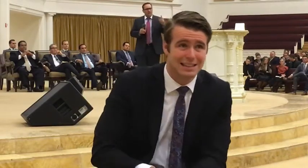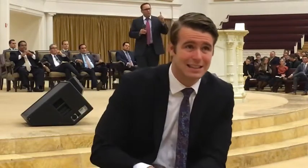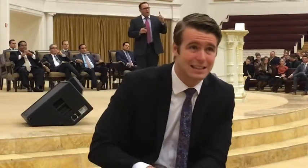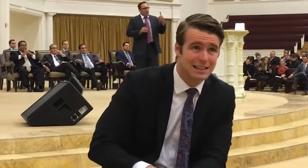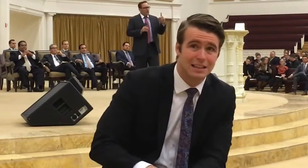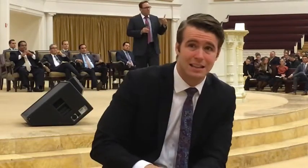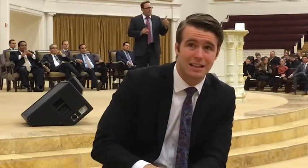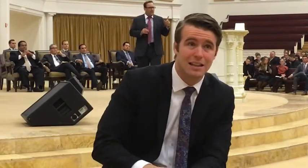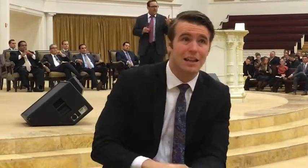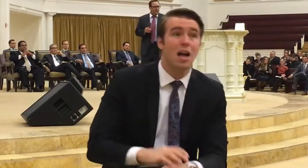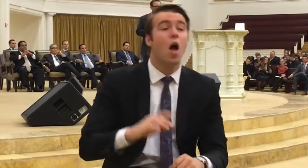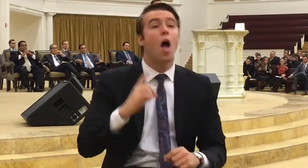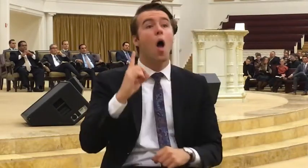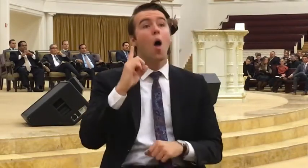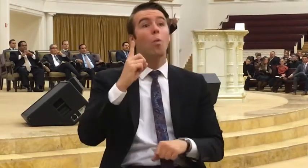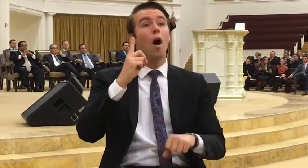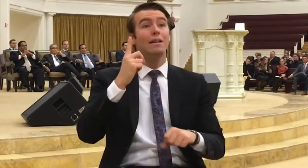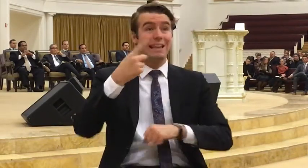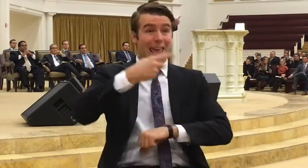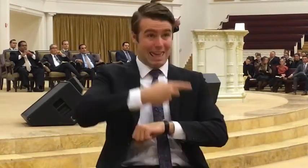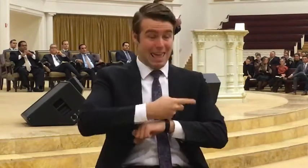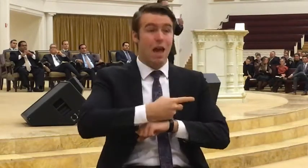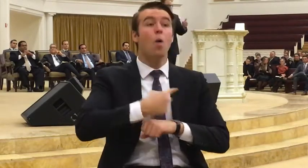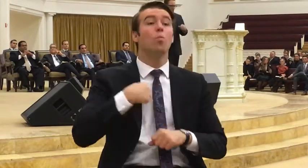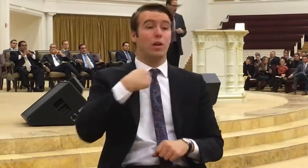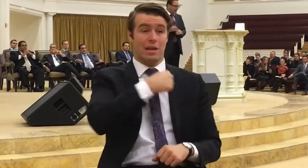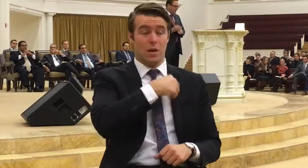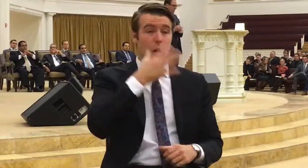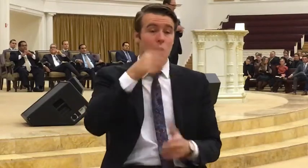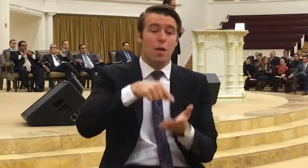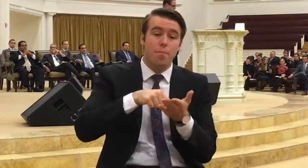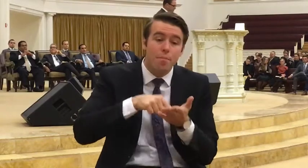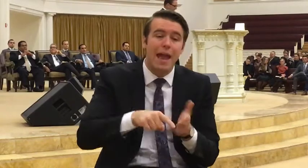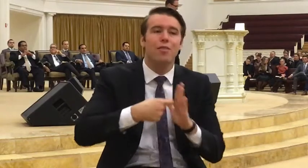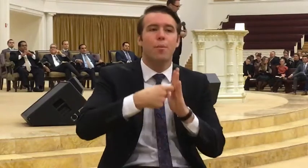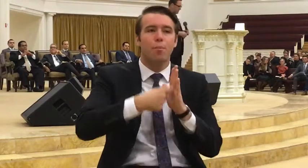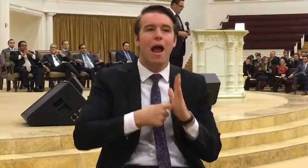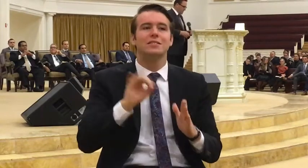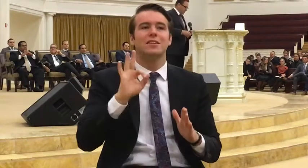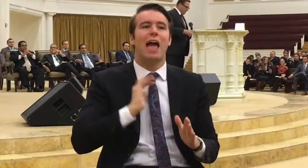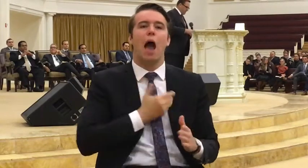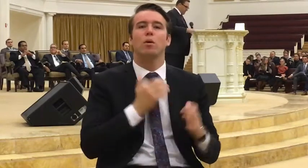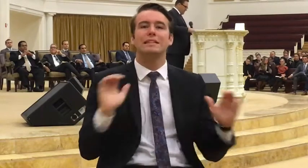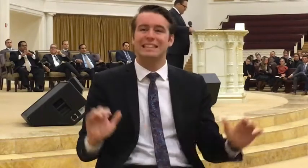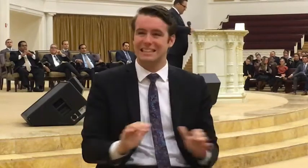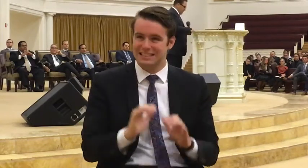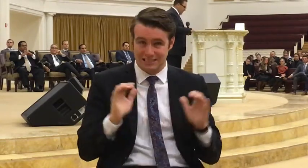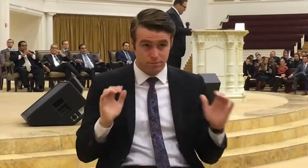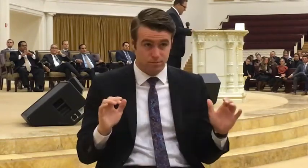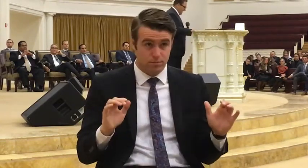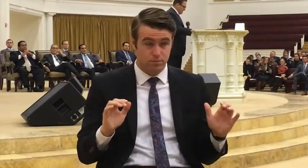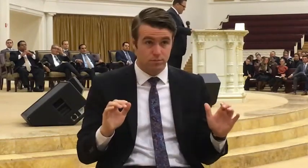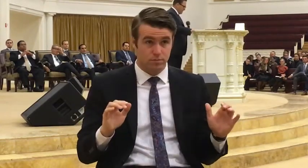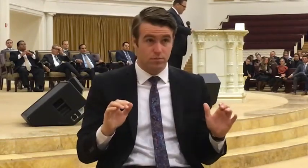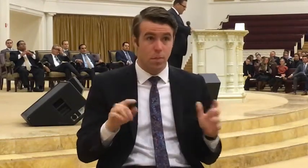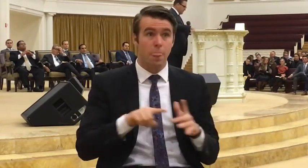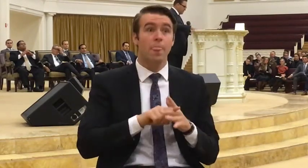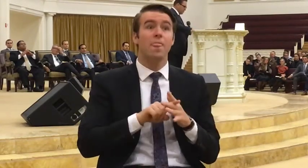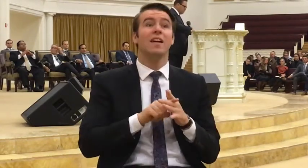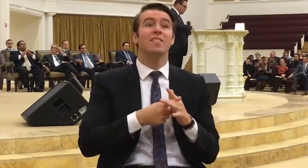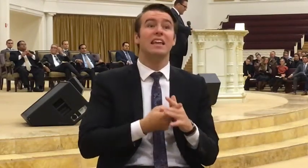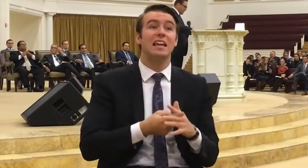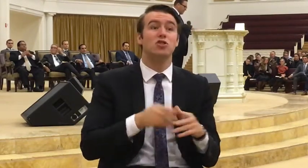One day we're all going to pay the price for our deeds, the Bible said. The missional effect